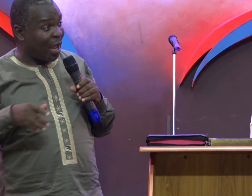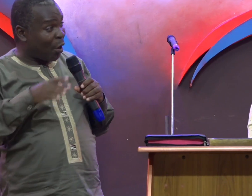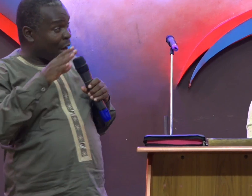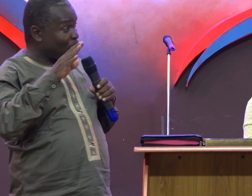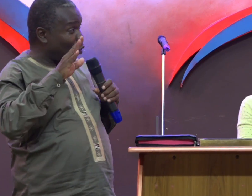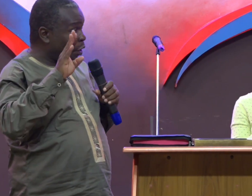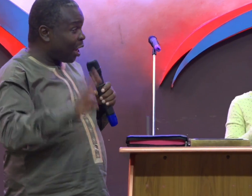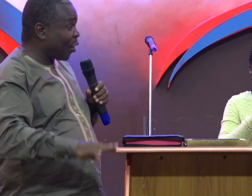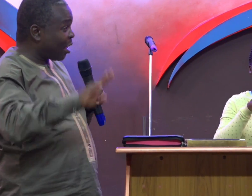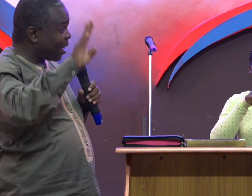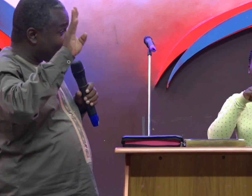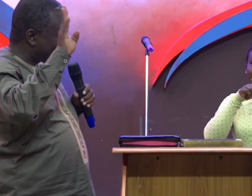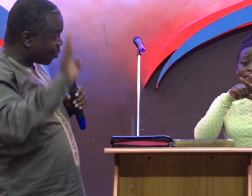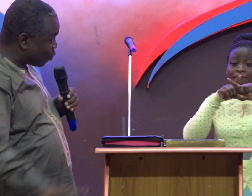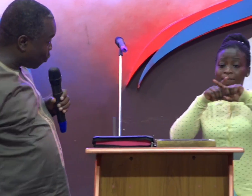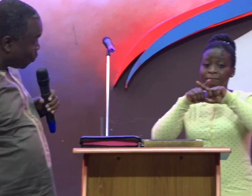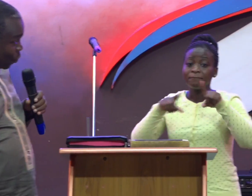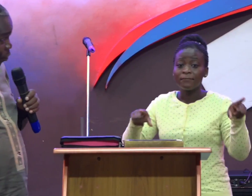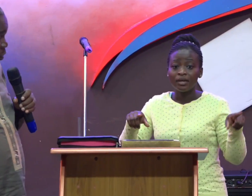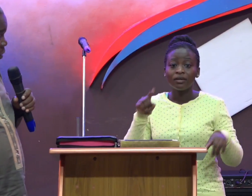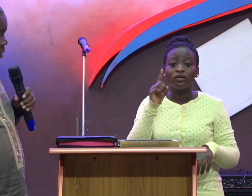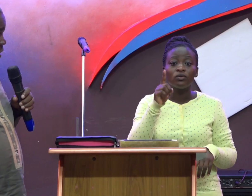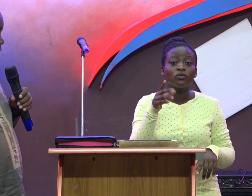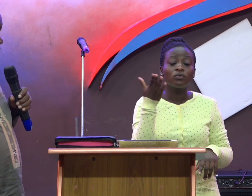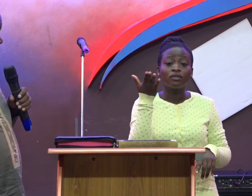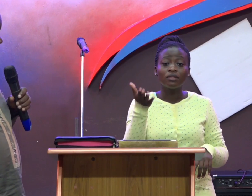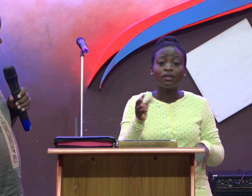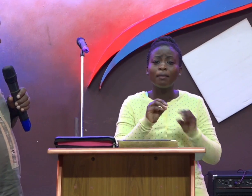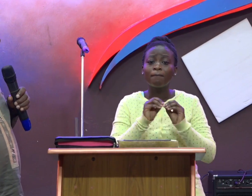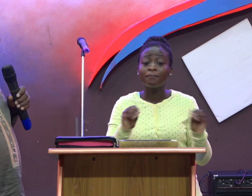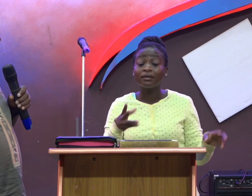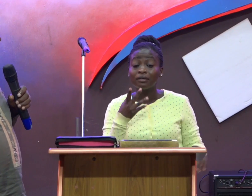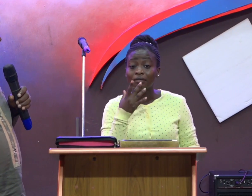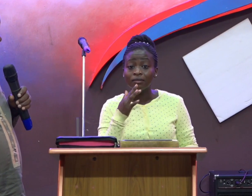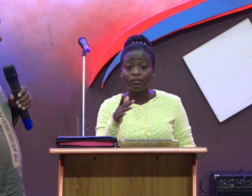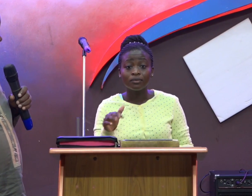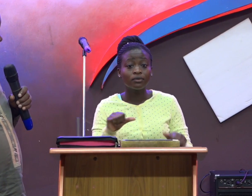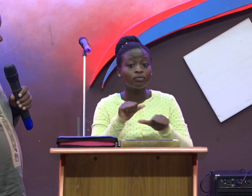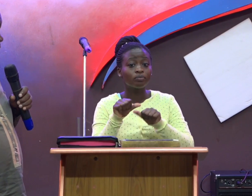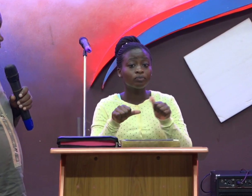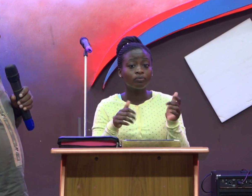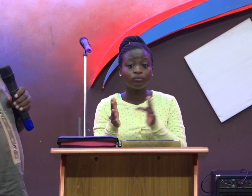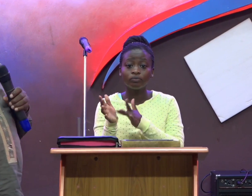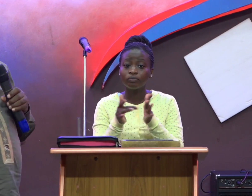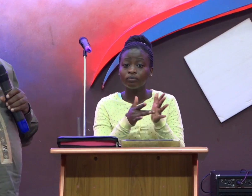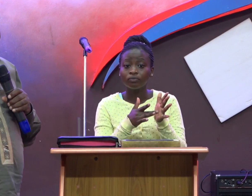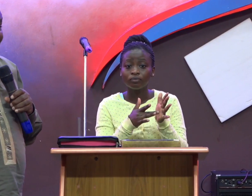But then you spend 2 months when you've not told anyone about the good news of Jesus.